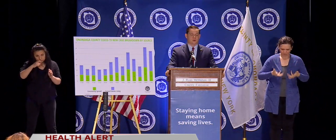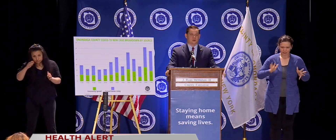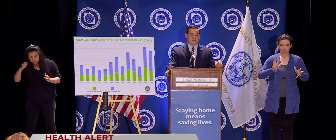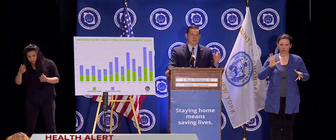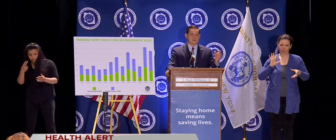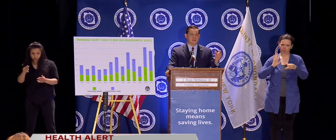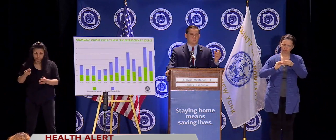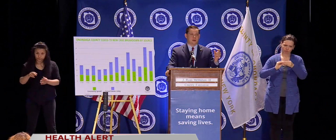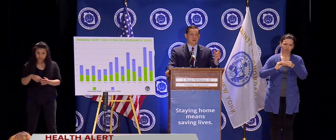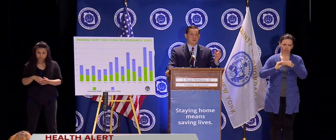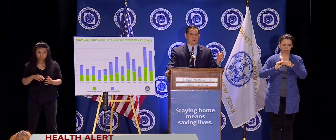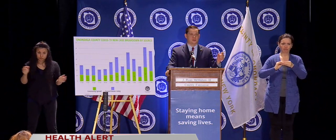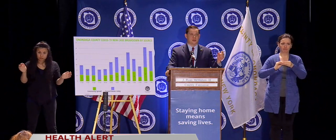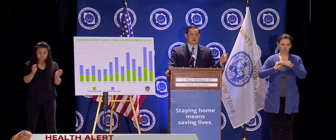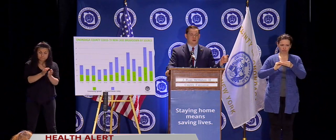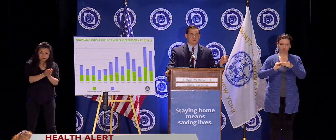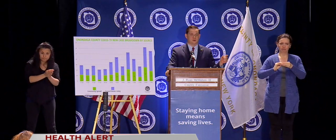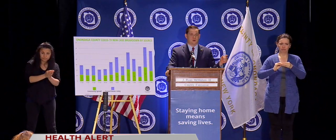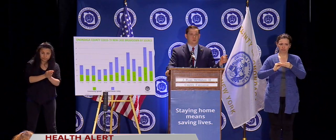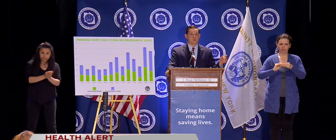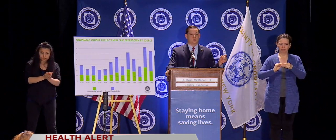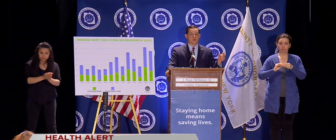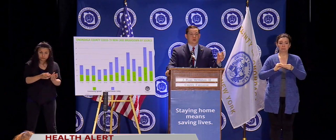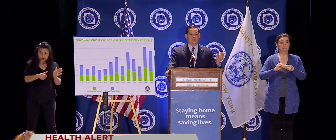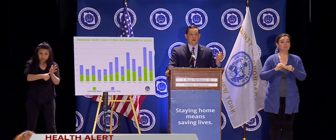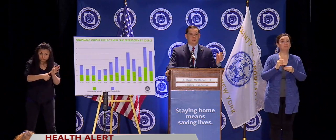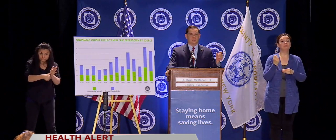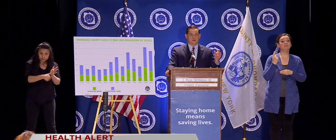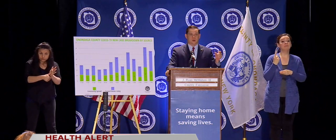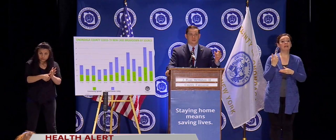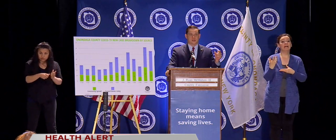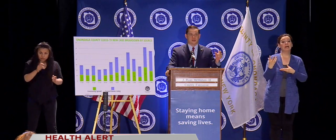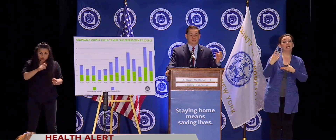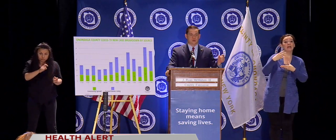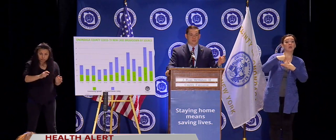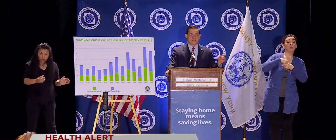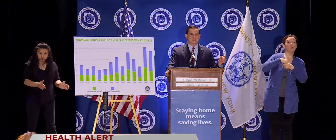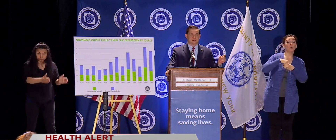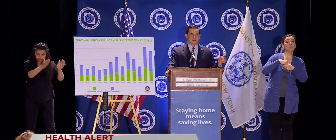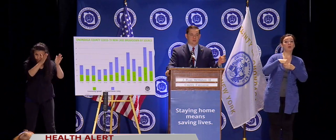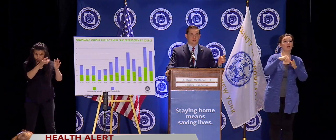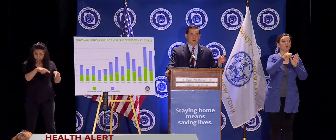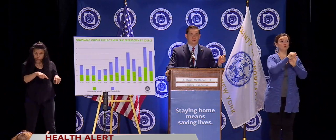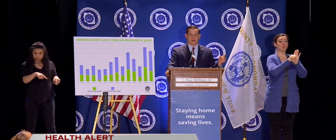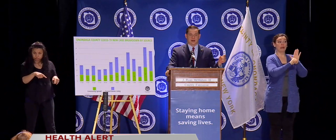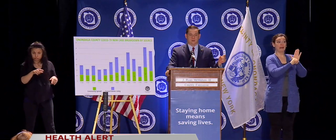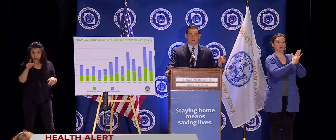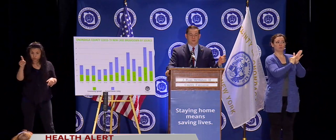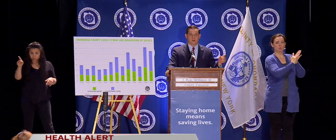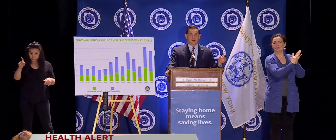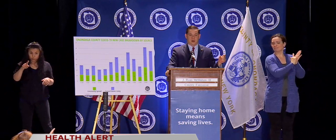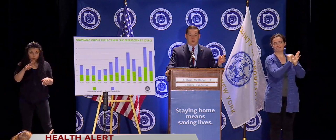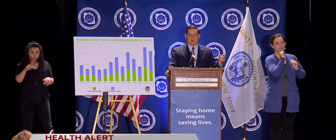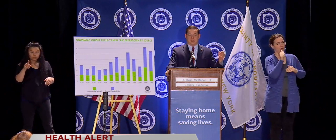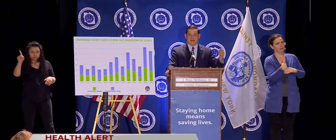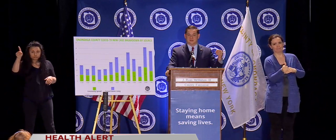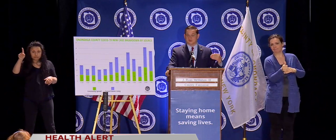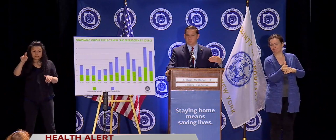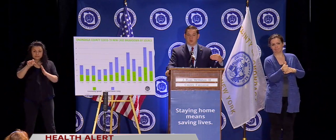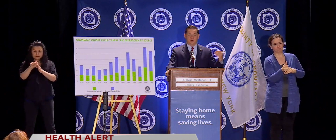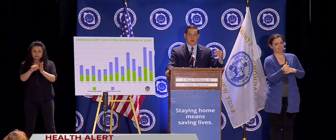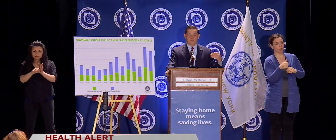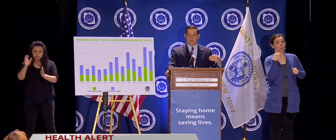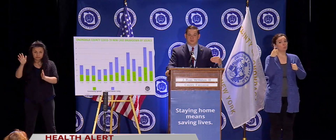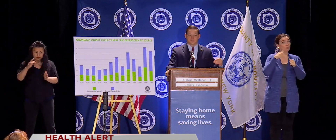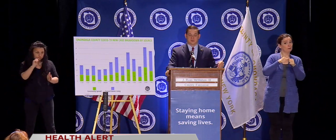essentially total tests done by New York State in nursing homes. New York State is doing testing in nursing homes right now. Our positives